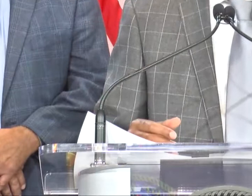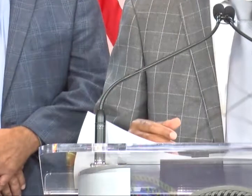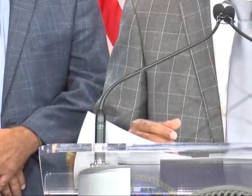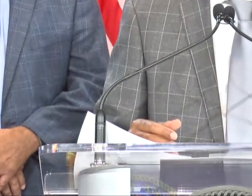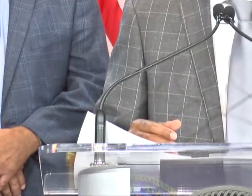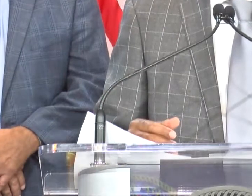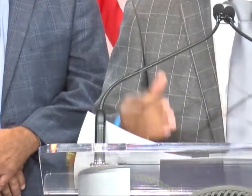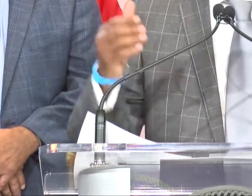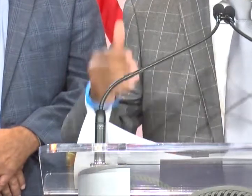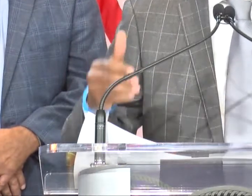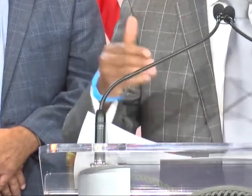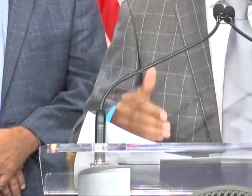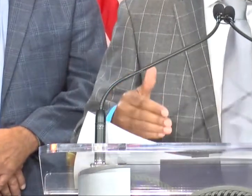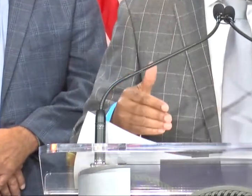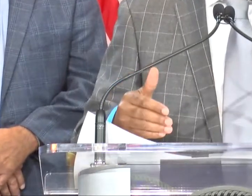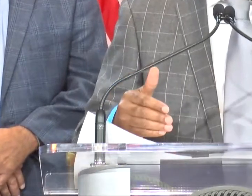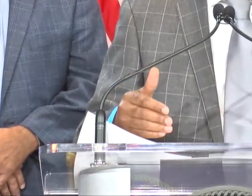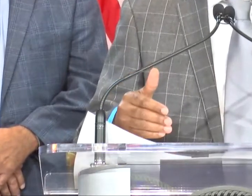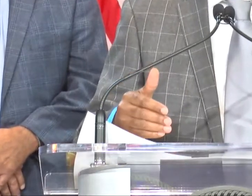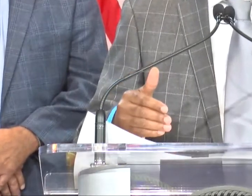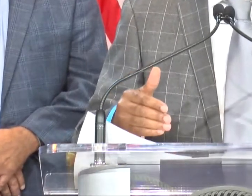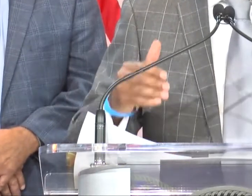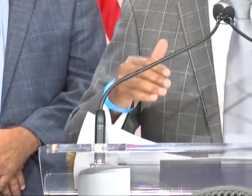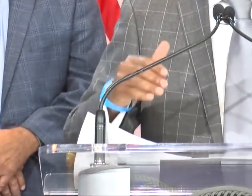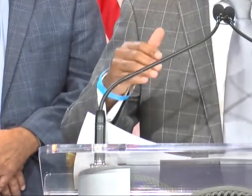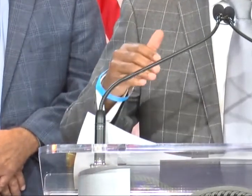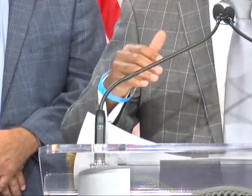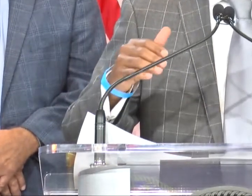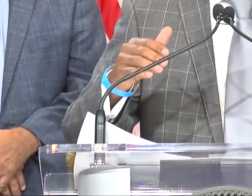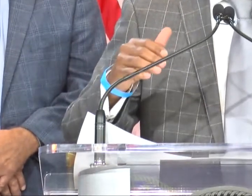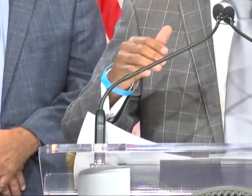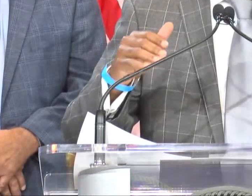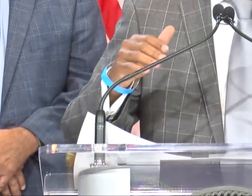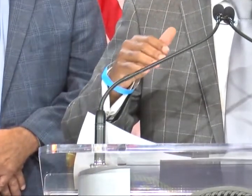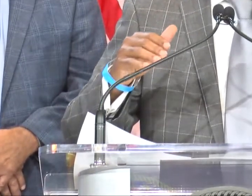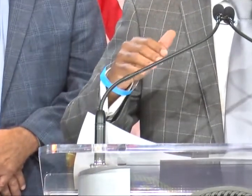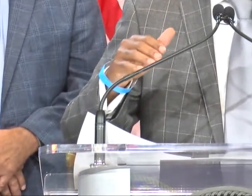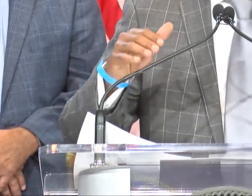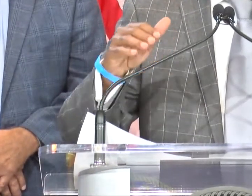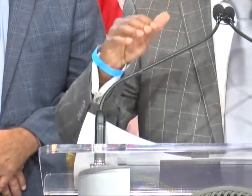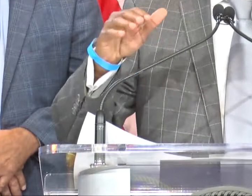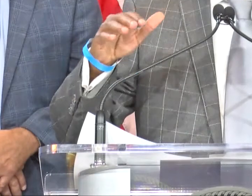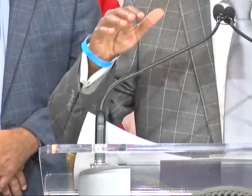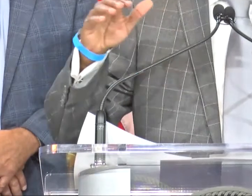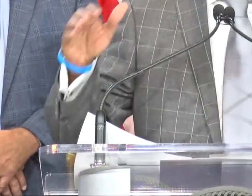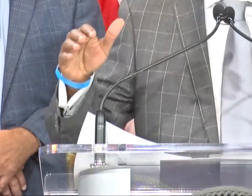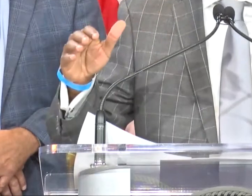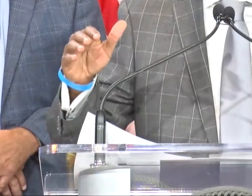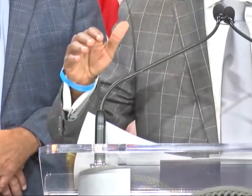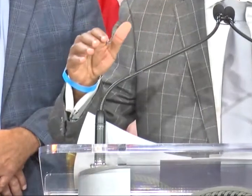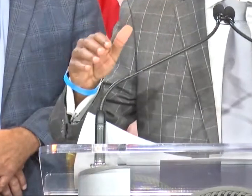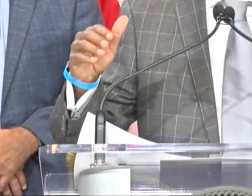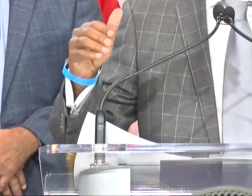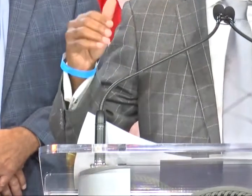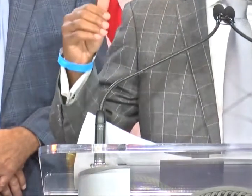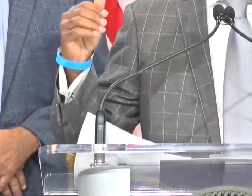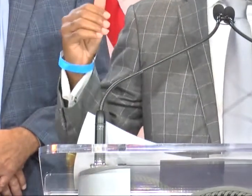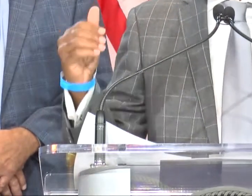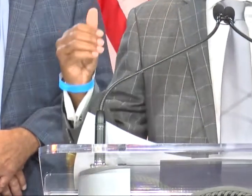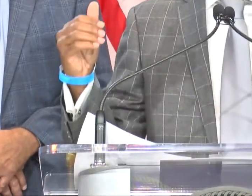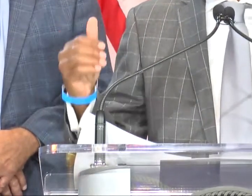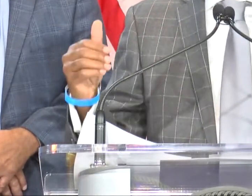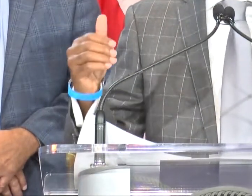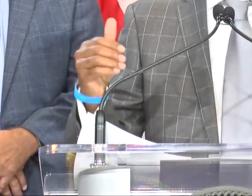for example, where the homes are being downsized and then they're also being built on pier and beams, like in